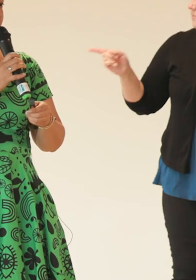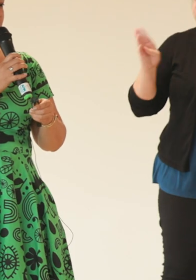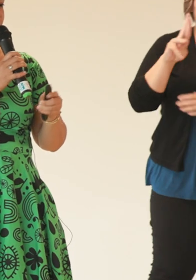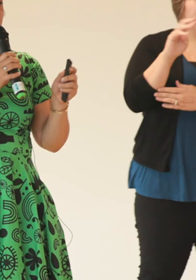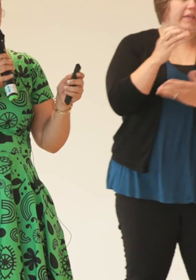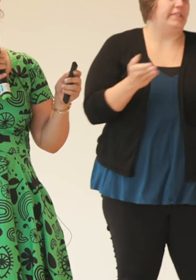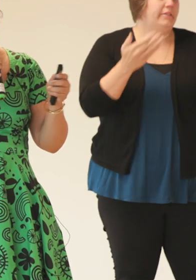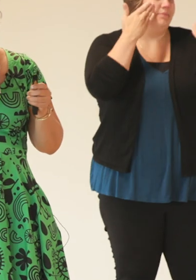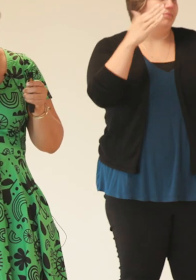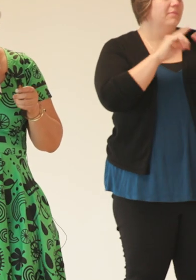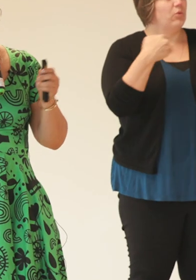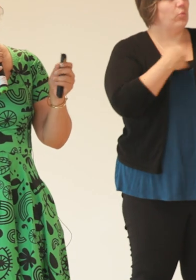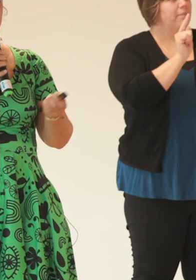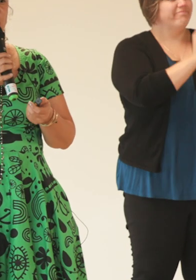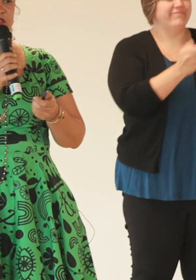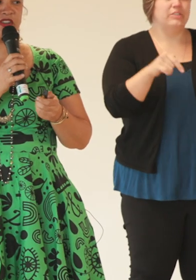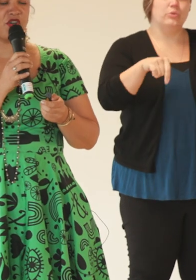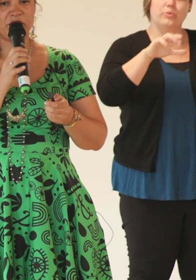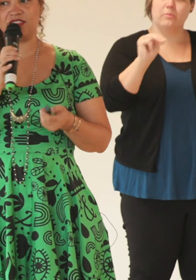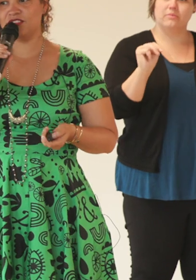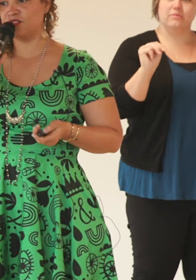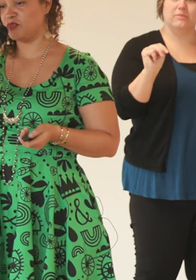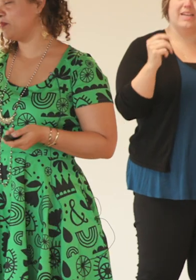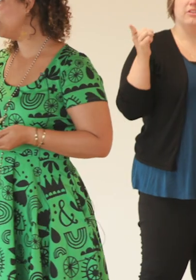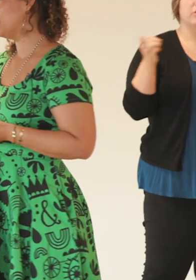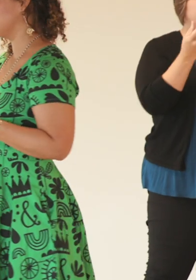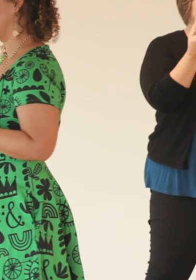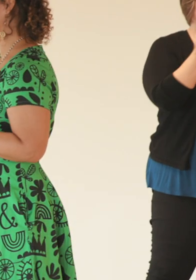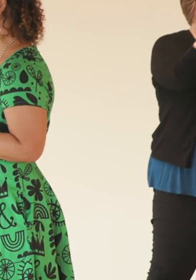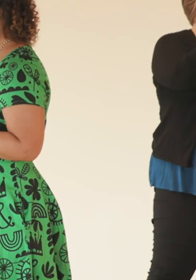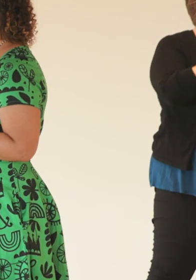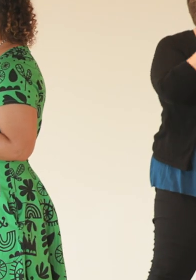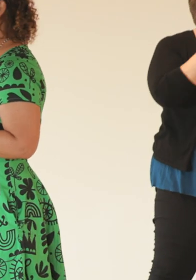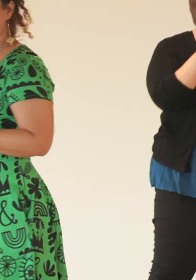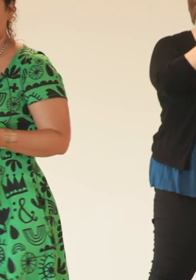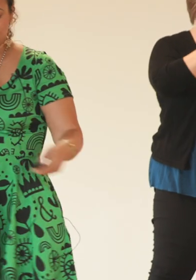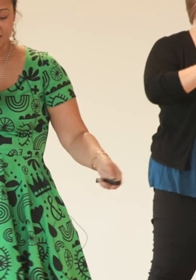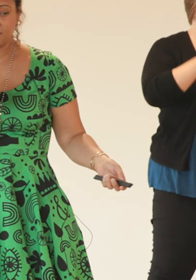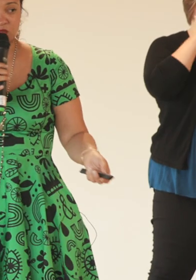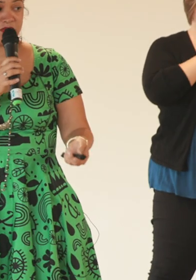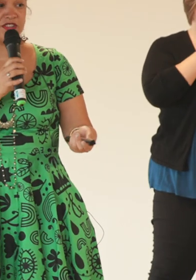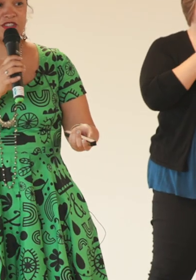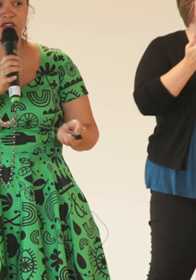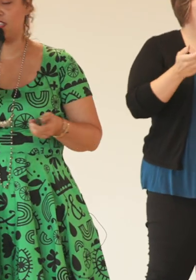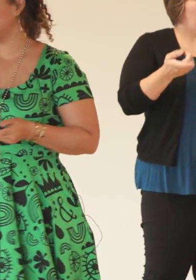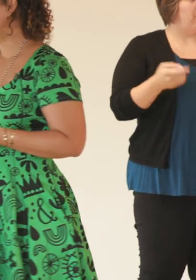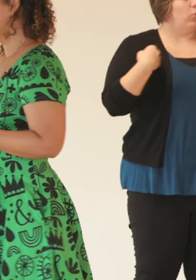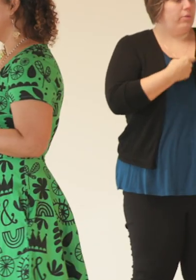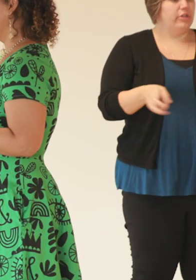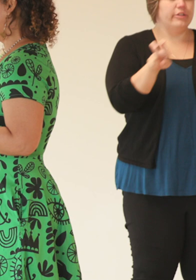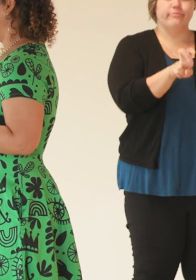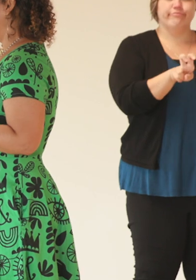creating illustrations for some of the girls that are coming in season 2, so that was incredible. And she was just sitting next to me, and we started